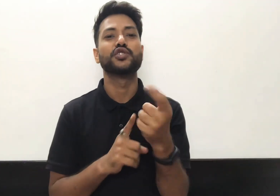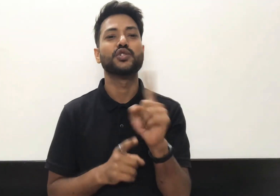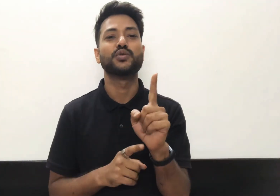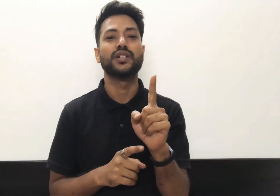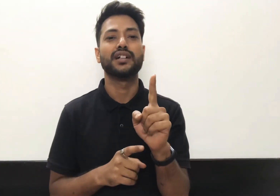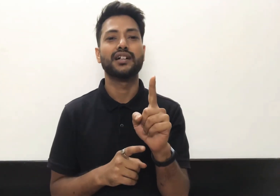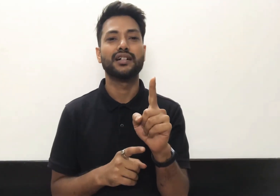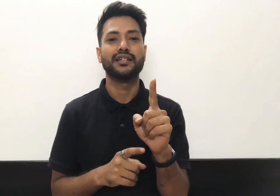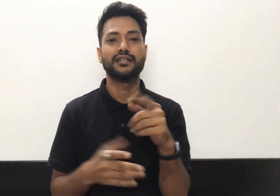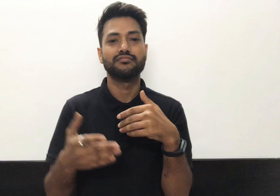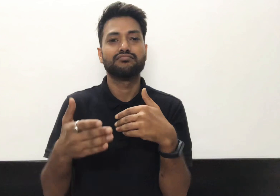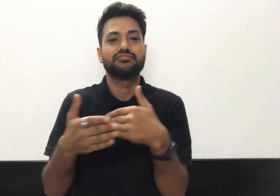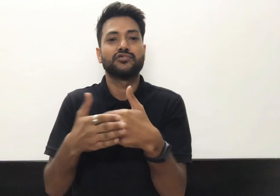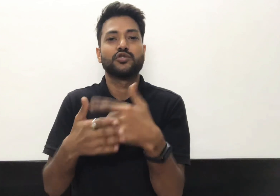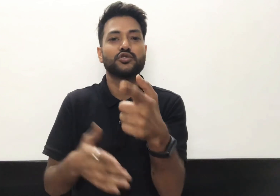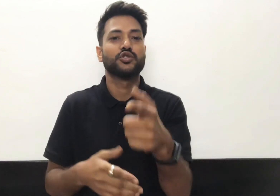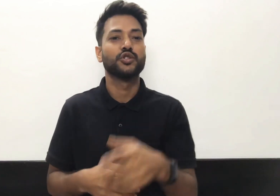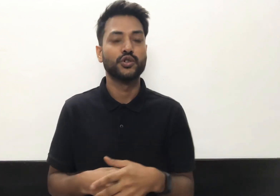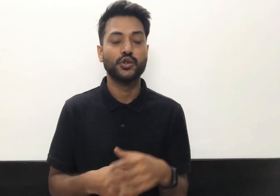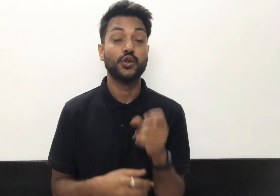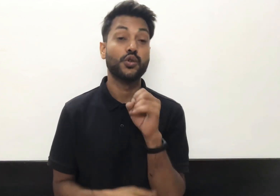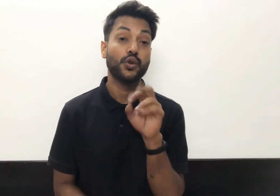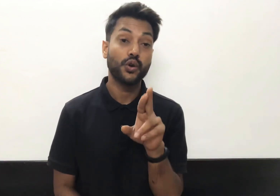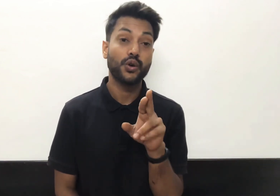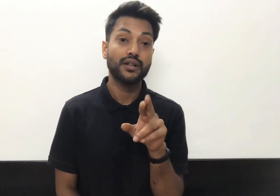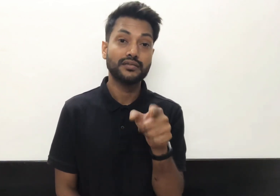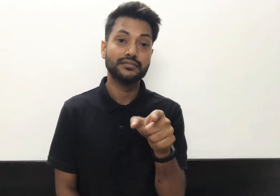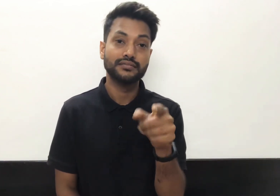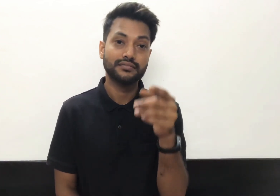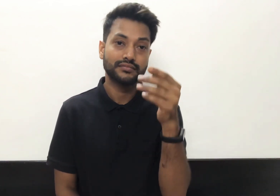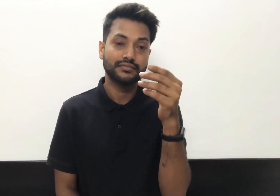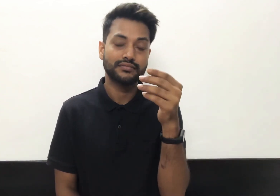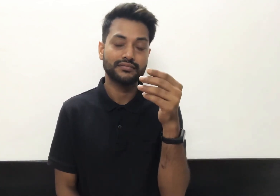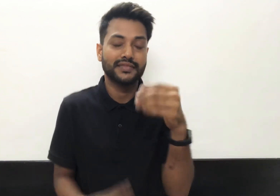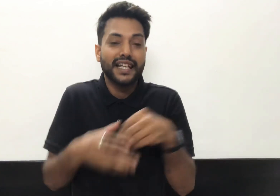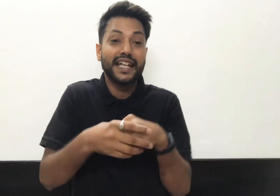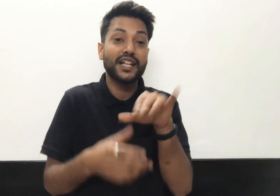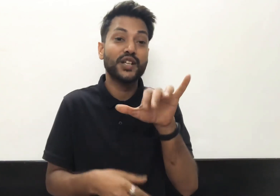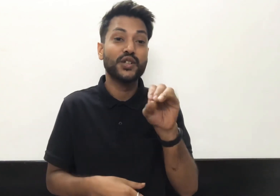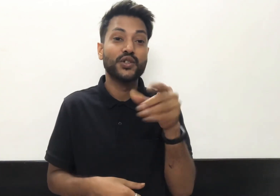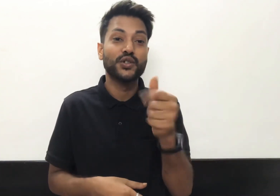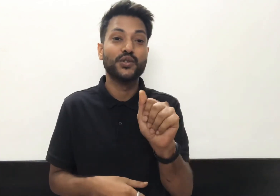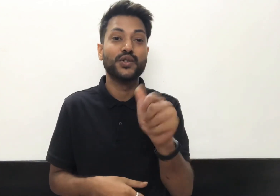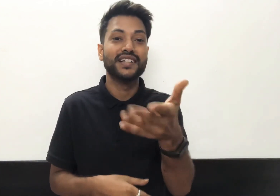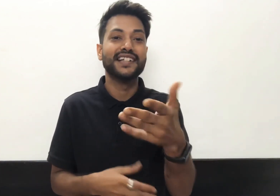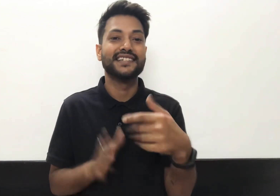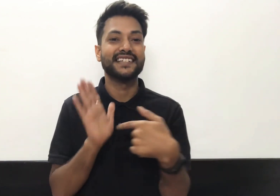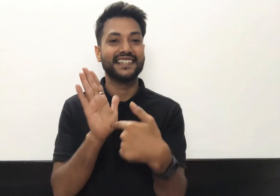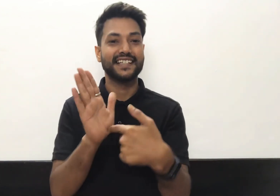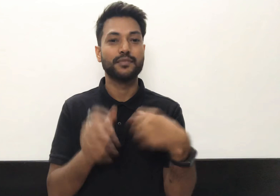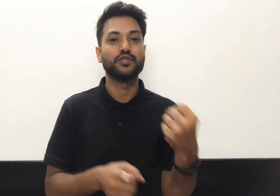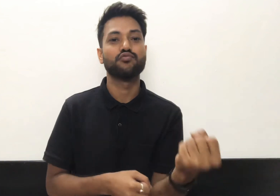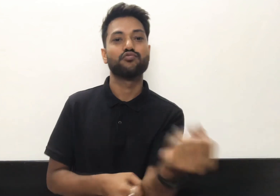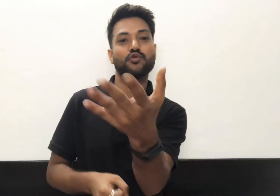very close to you, or in yoga, there's a classic example of throwing a rope and saying